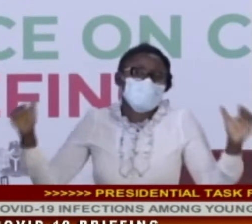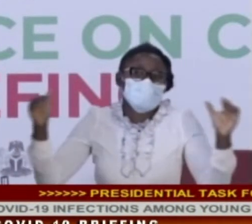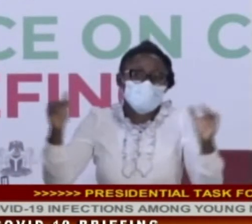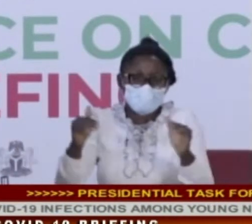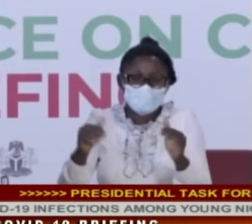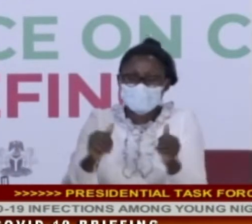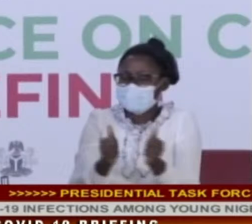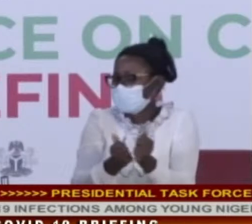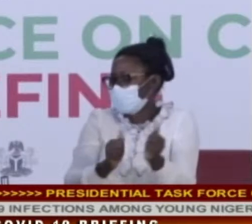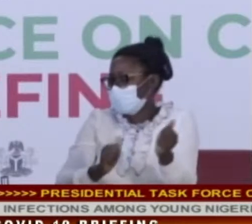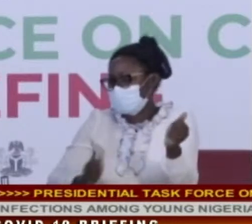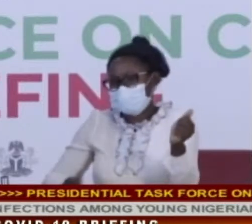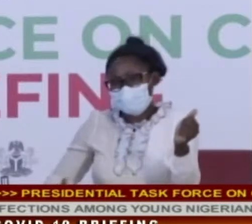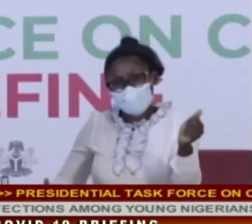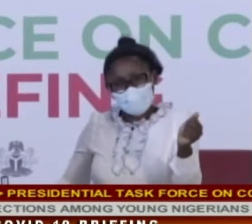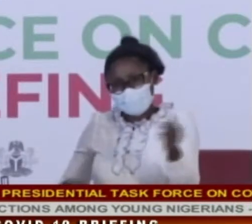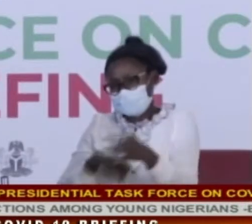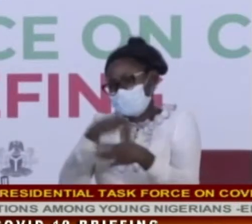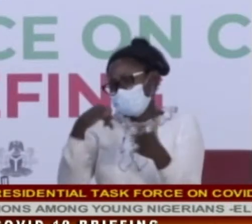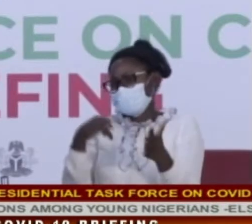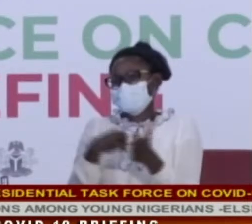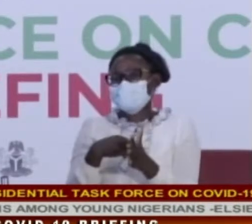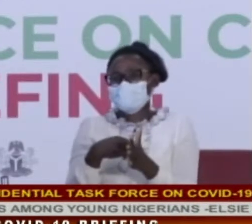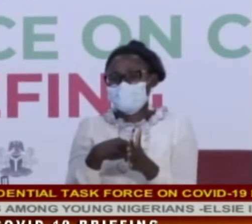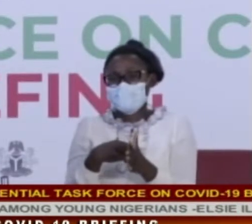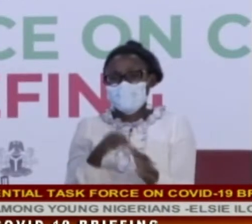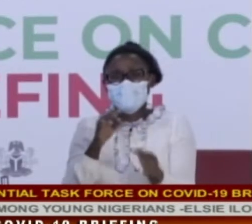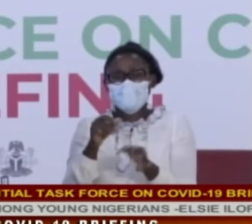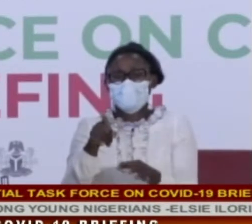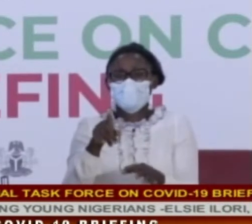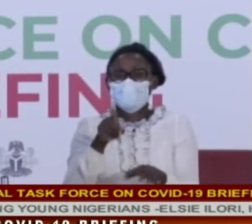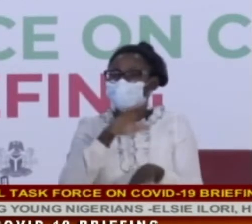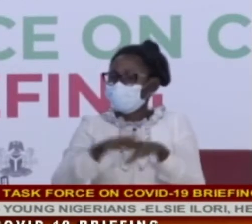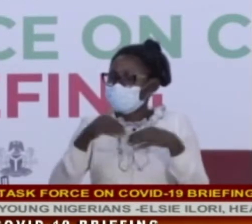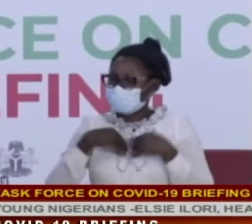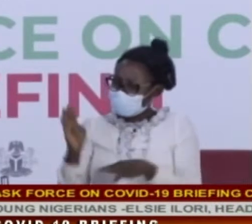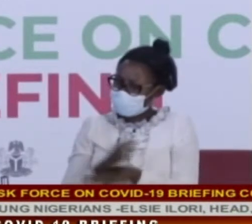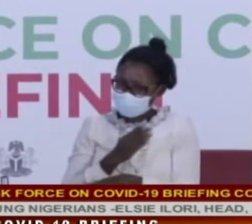1,664. I don't know what figure we will come back to you with tomorrow.